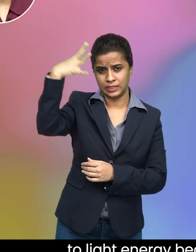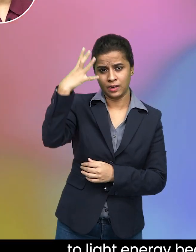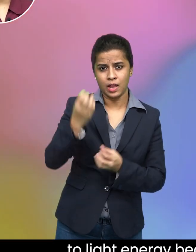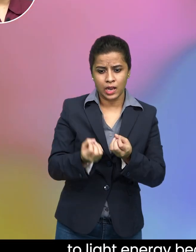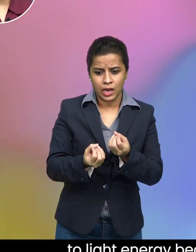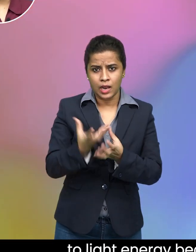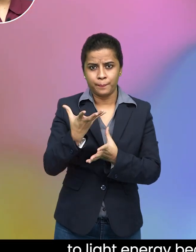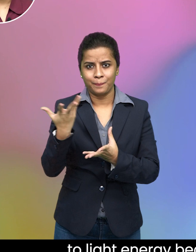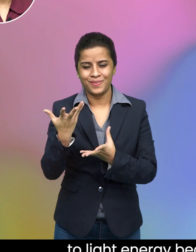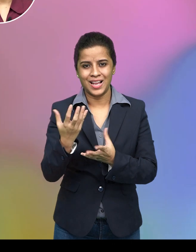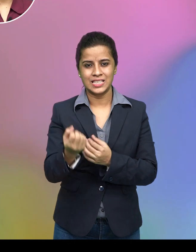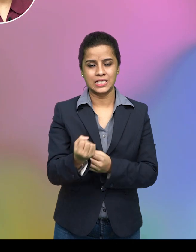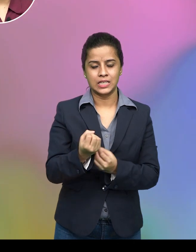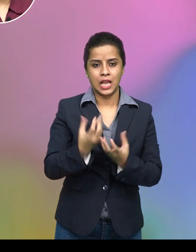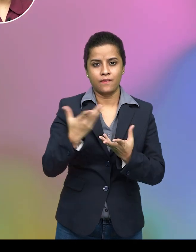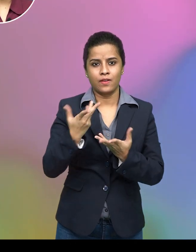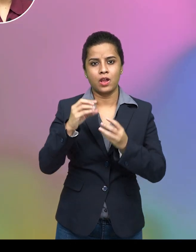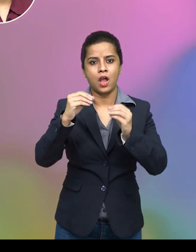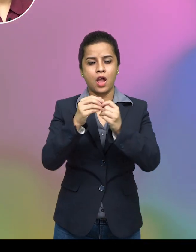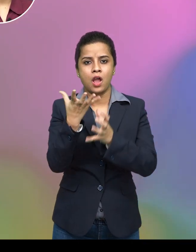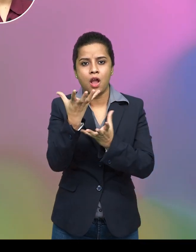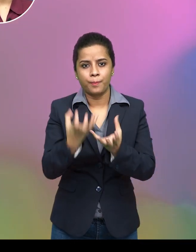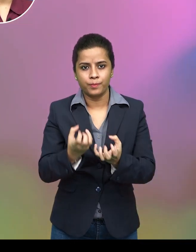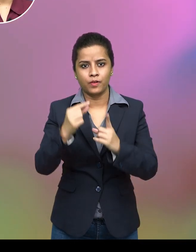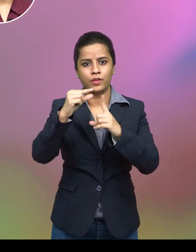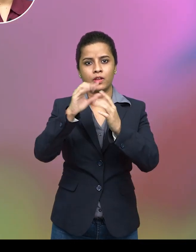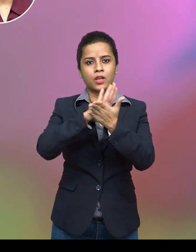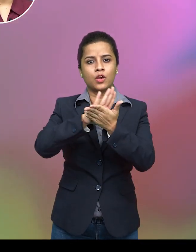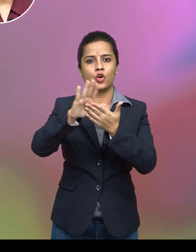by absorbing photons.